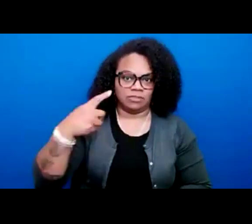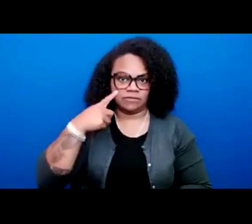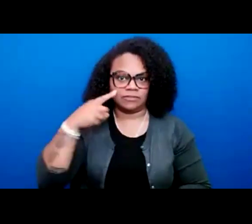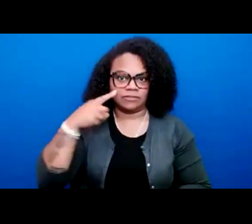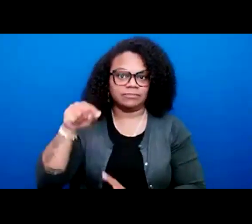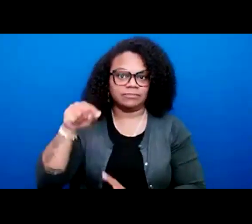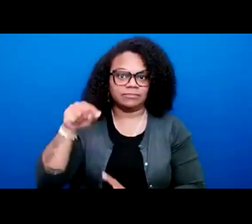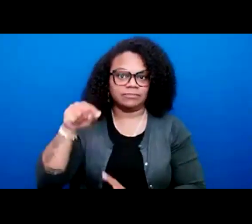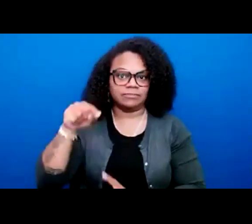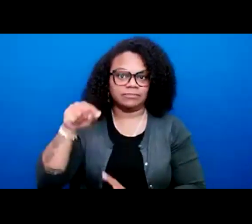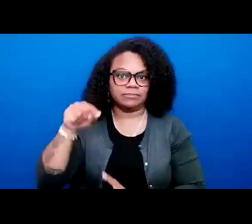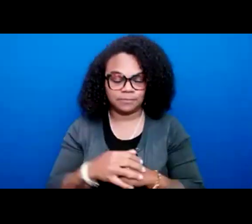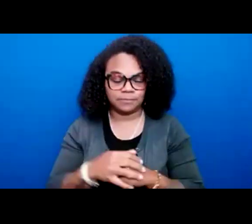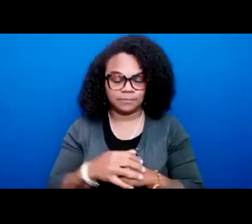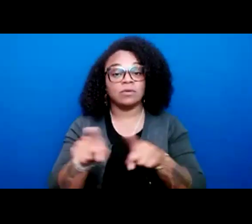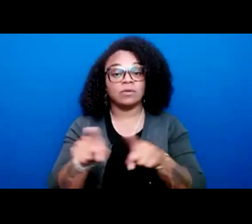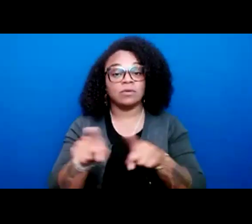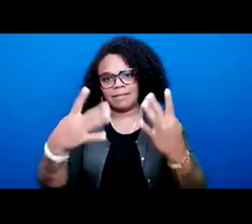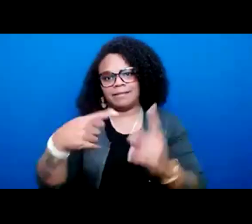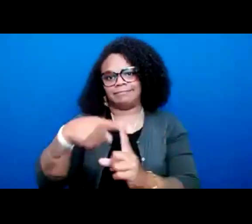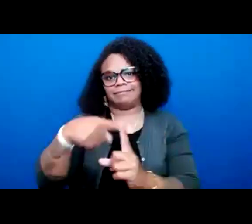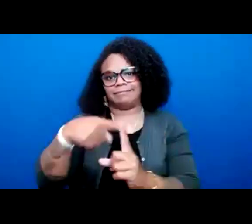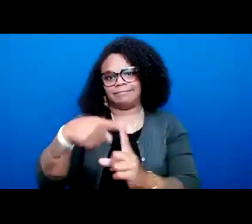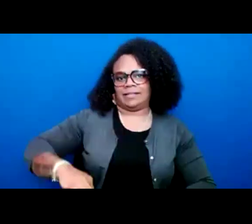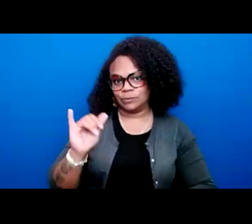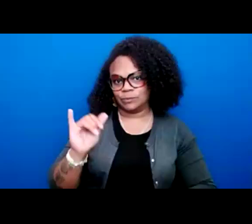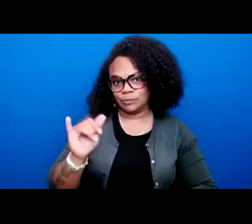there's some advantages also of